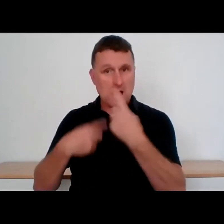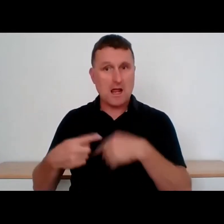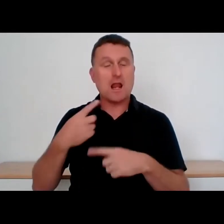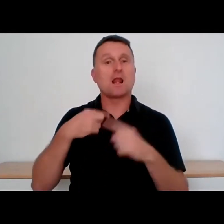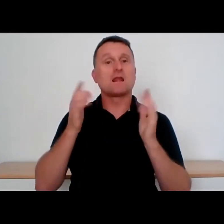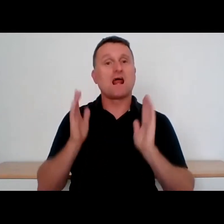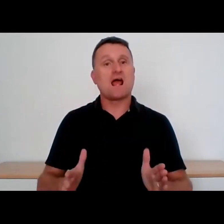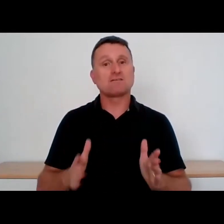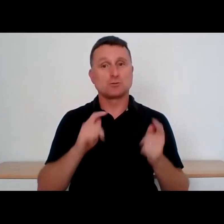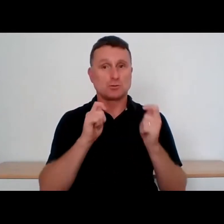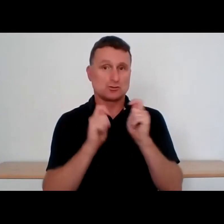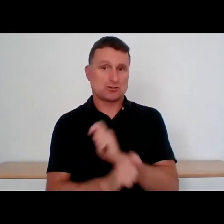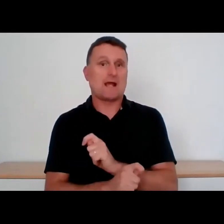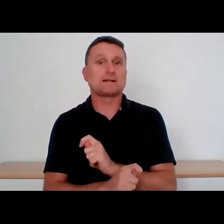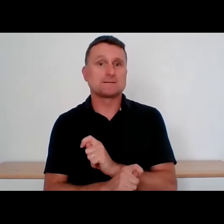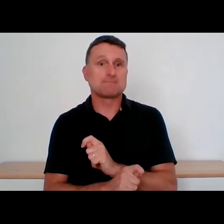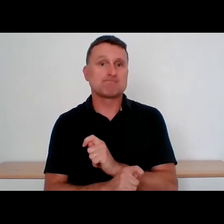change.